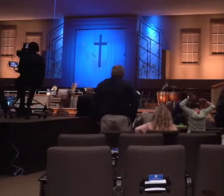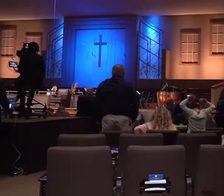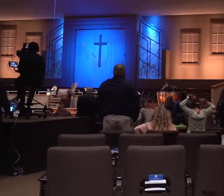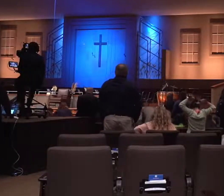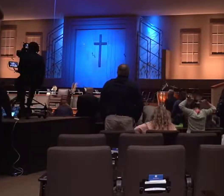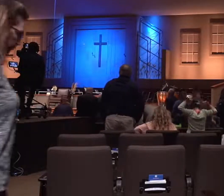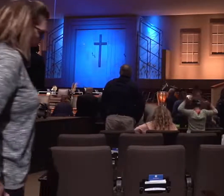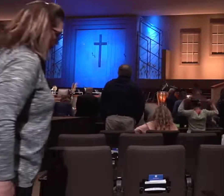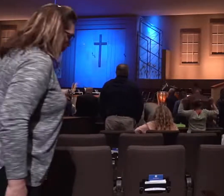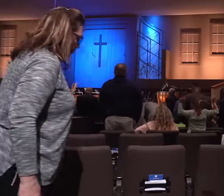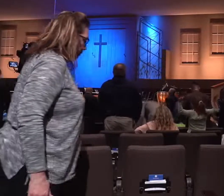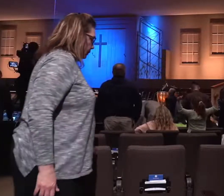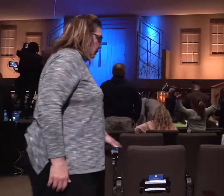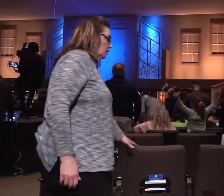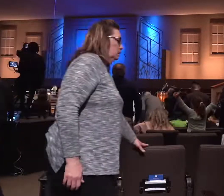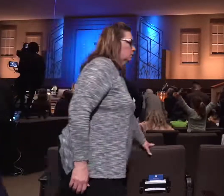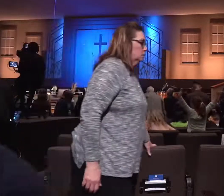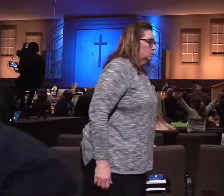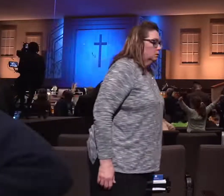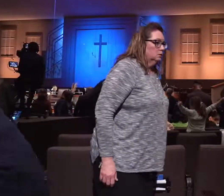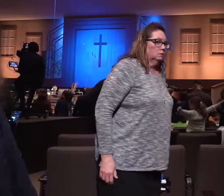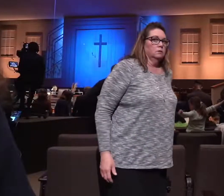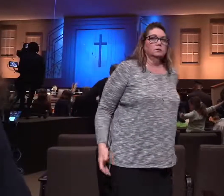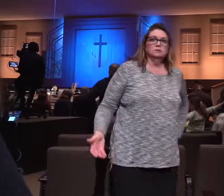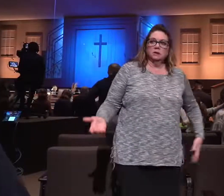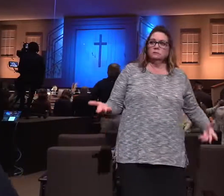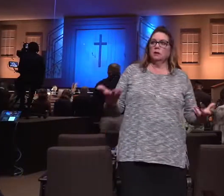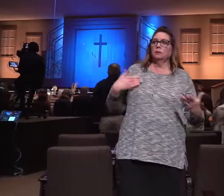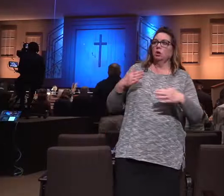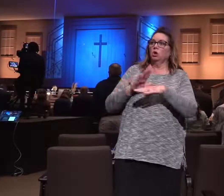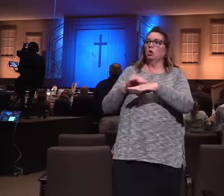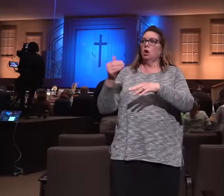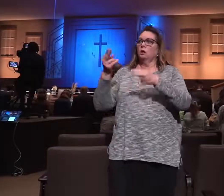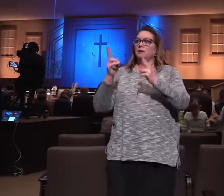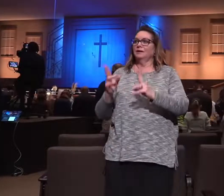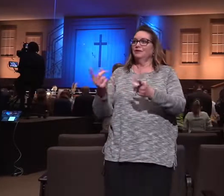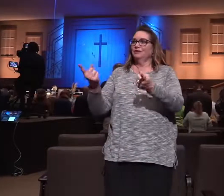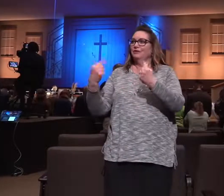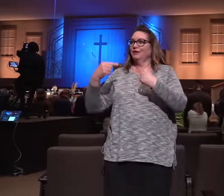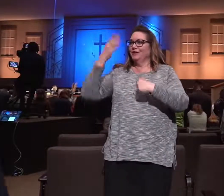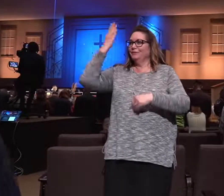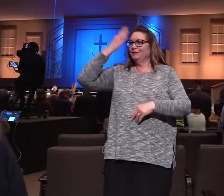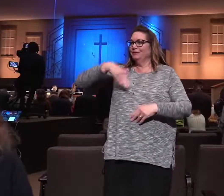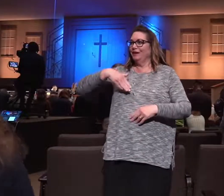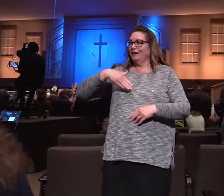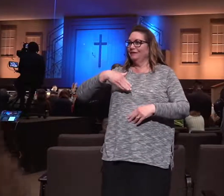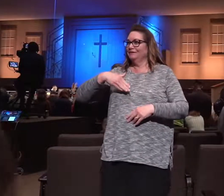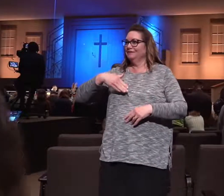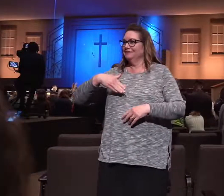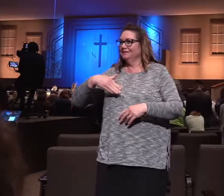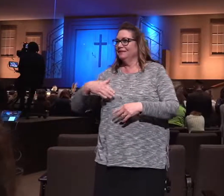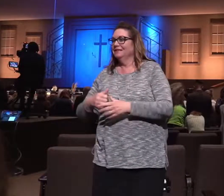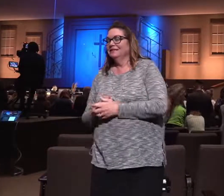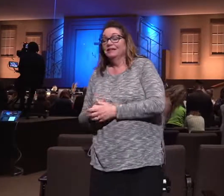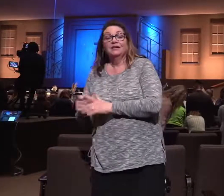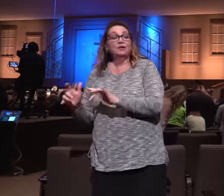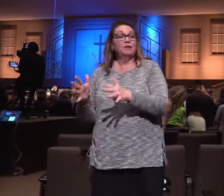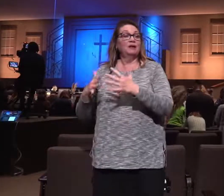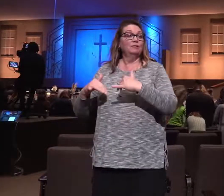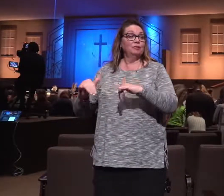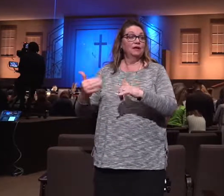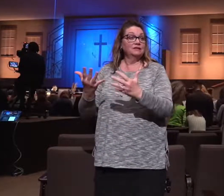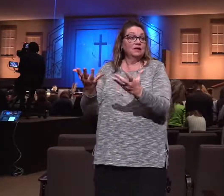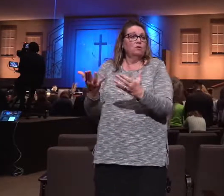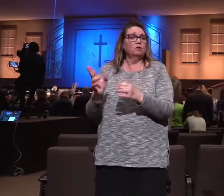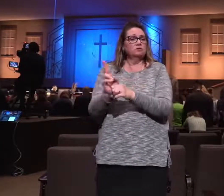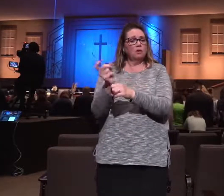I want our ushers to come with our commitment cards. No one's moving. Just take a moment to stretch and stand. As the piano plays, I want you to